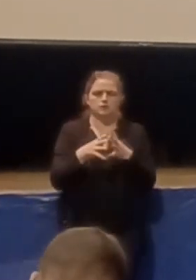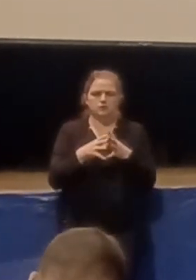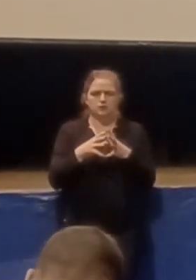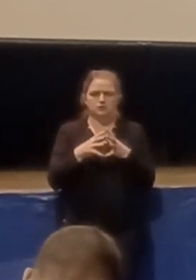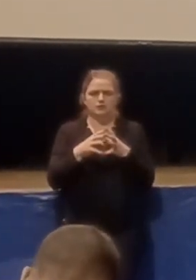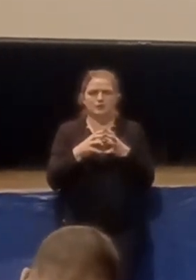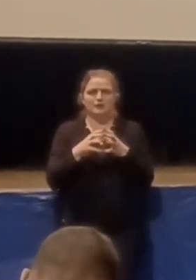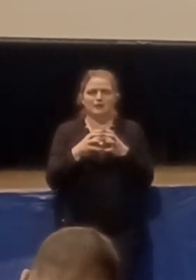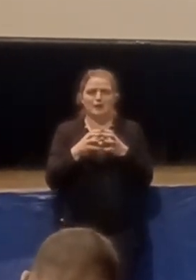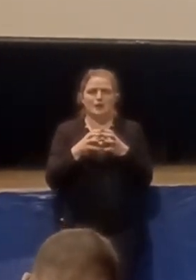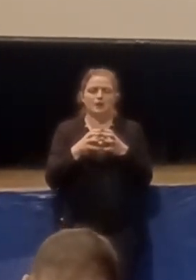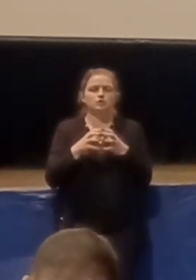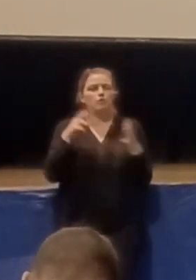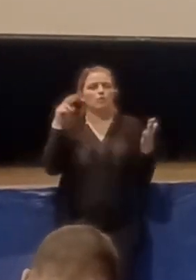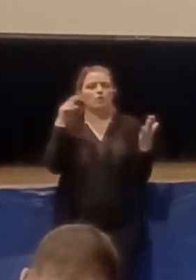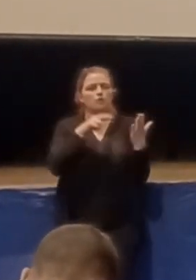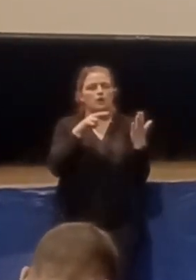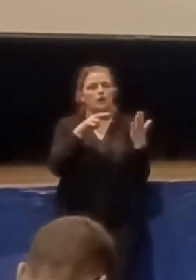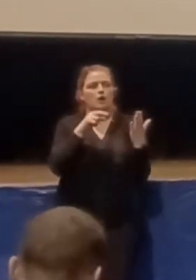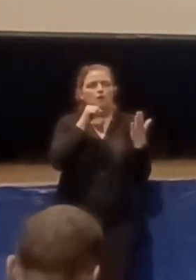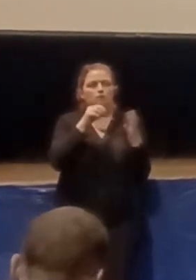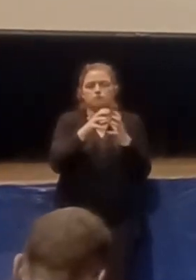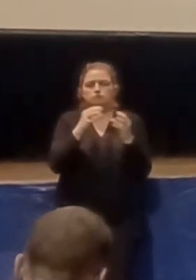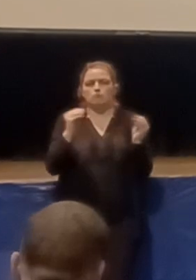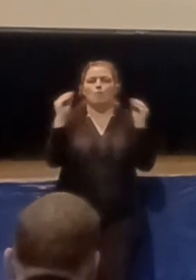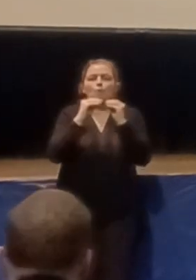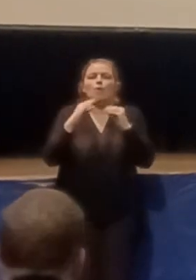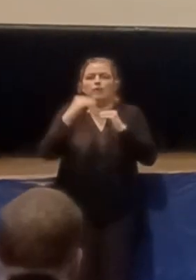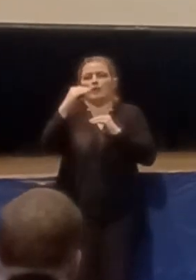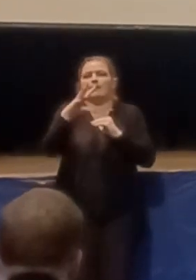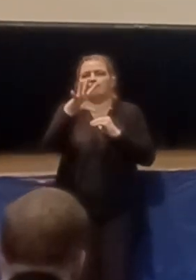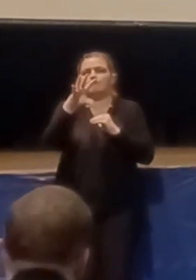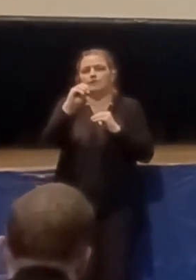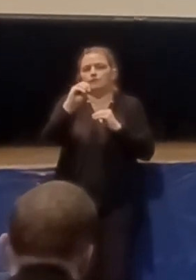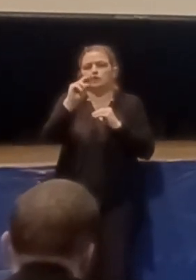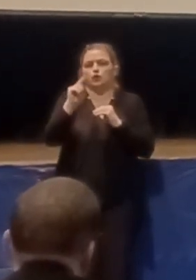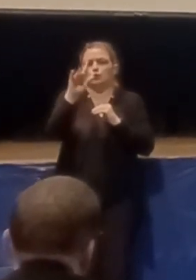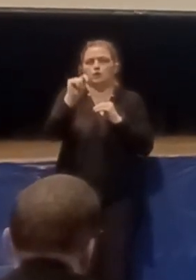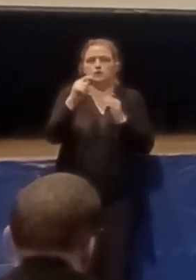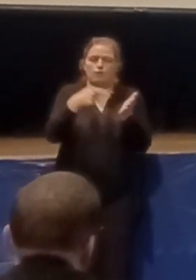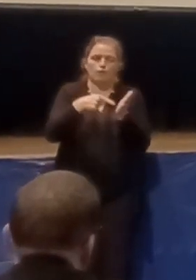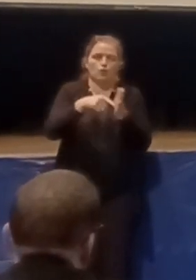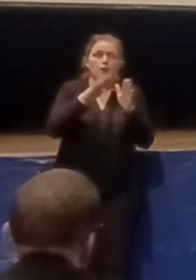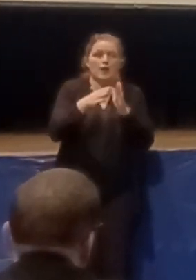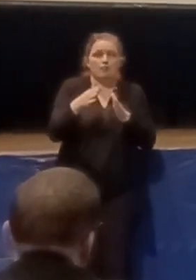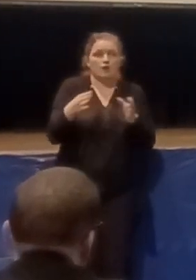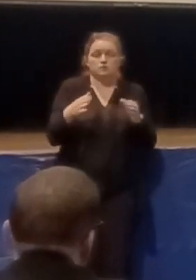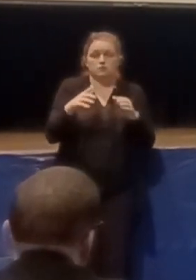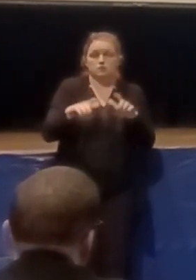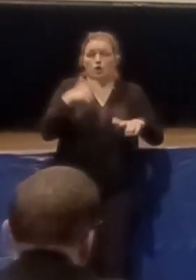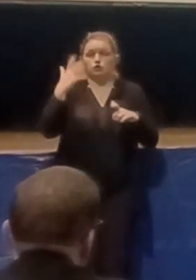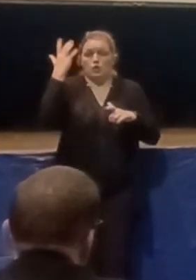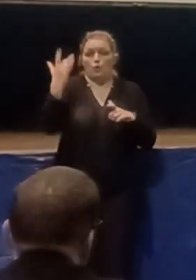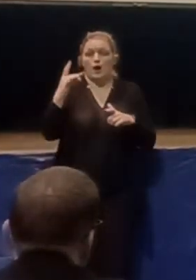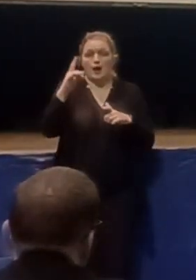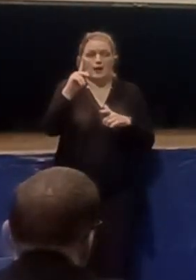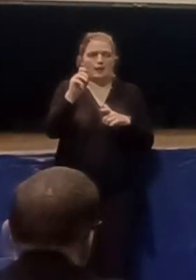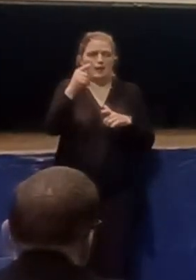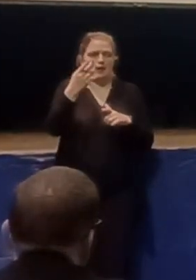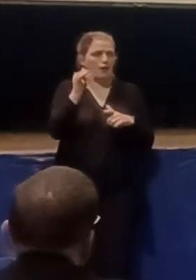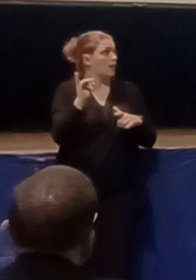so we're looking at more than 50% affordable housing, and that's largely because Kathy Brown forced me to